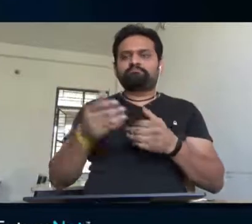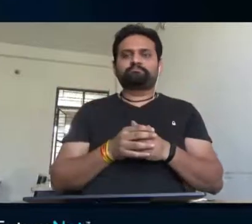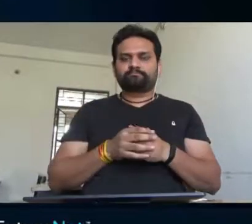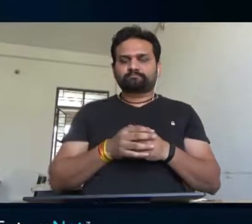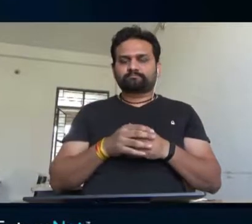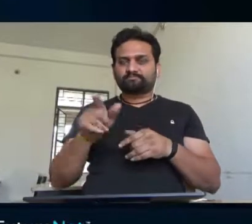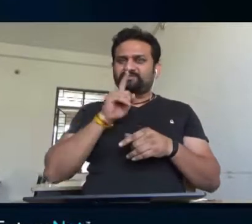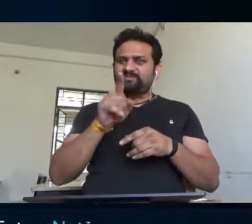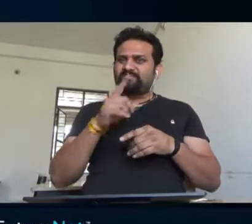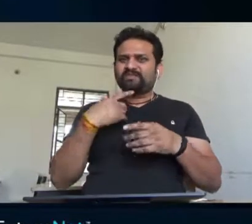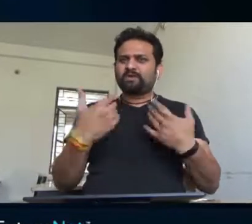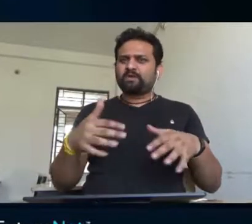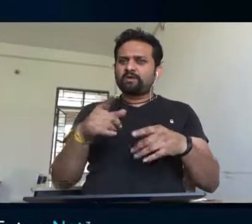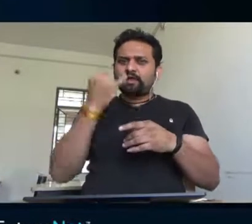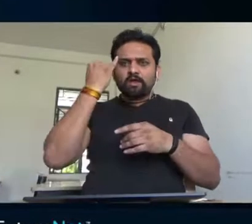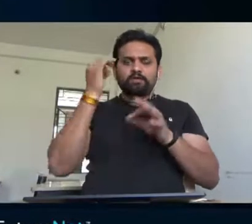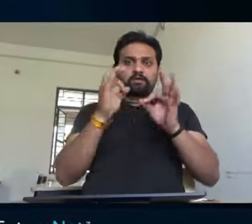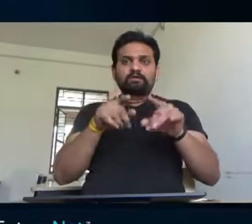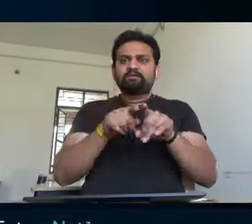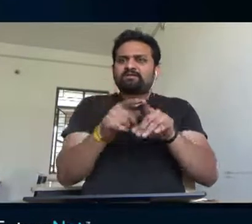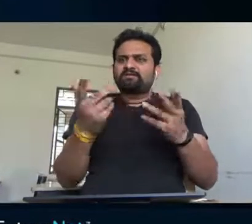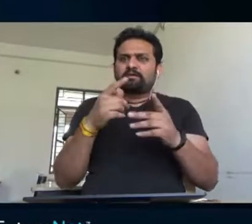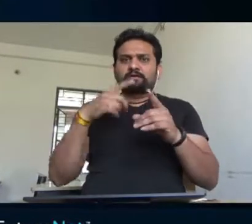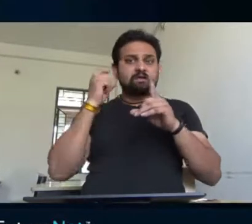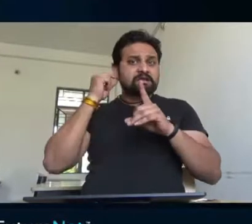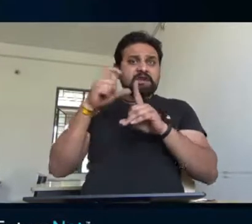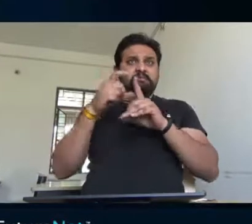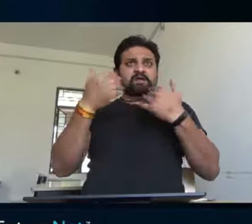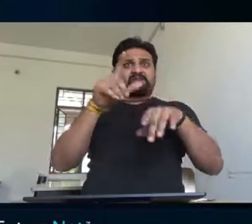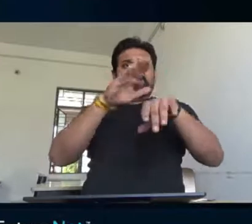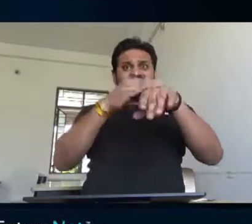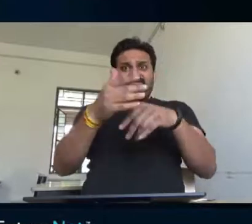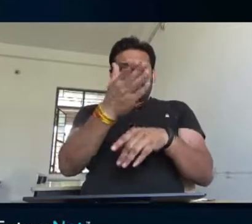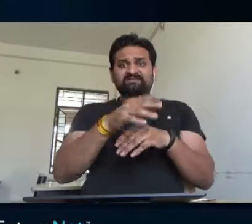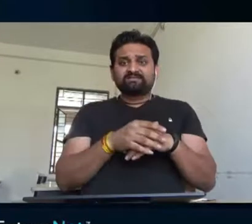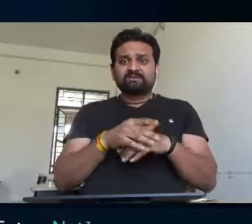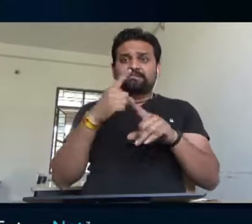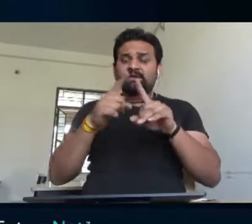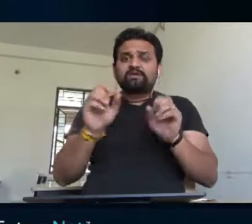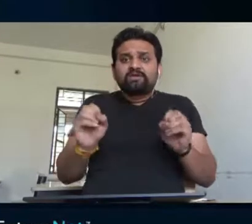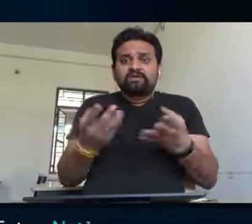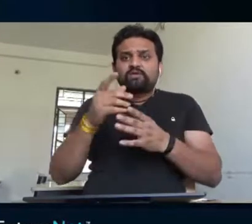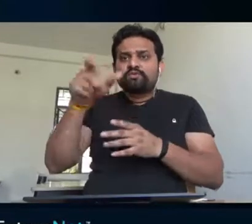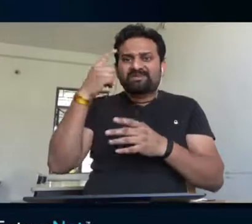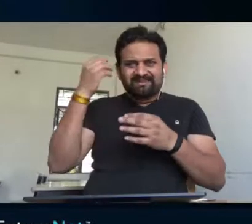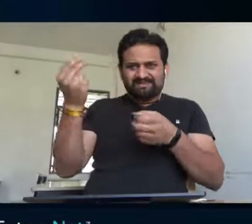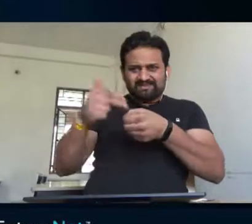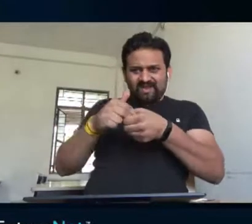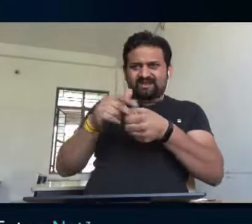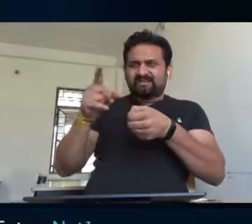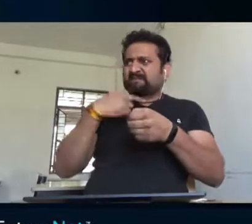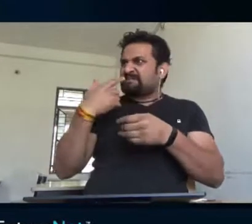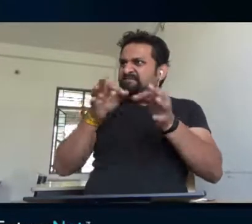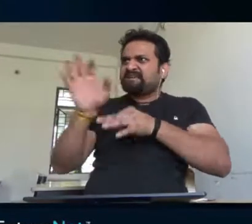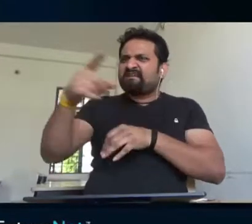is fantastic sponsor to them, yeah? Even when you are a diamond. But also for the beginners, they can show, look, this is a